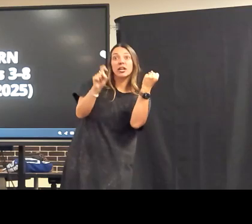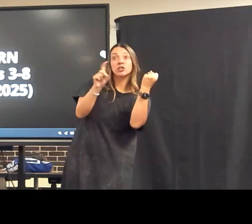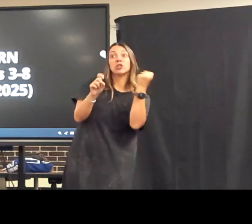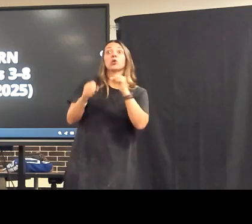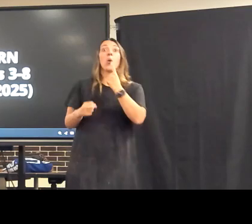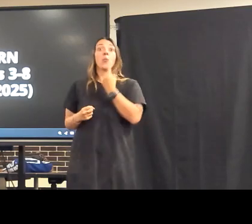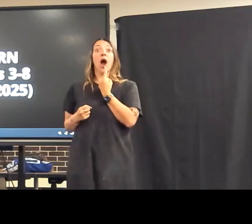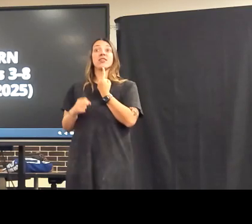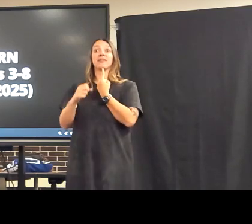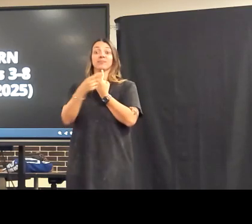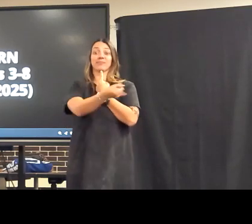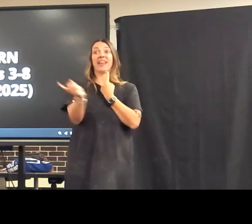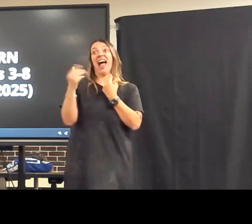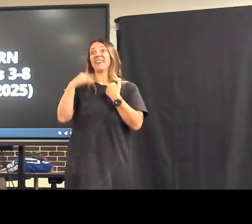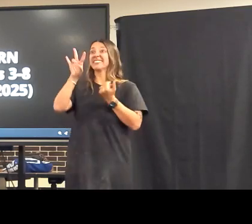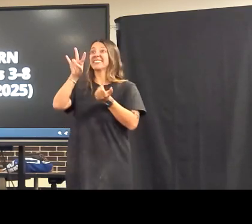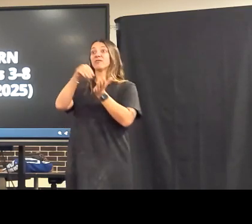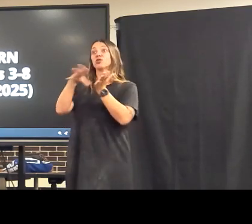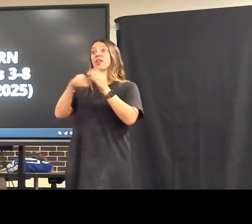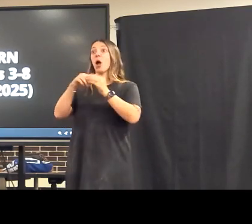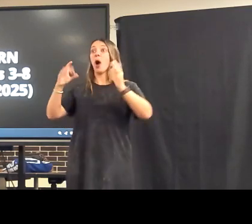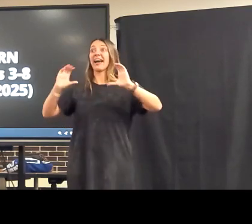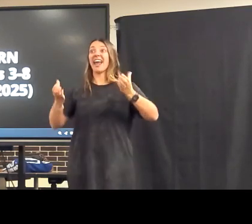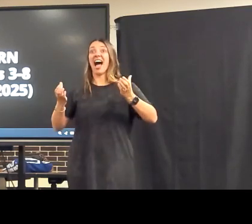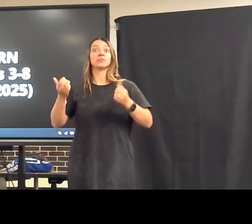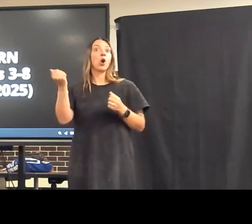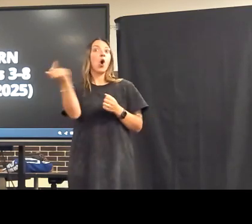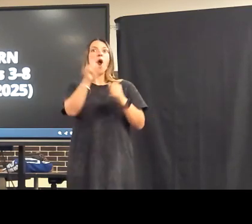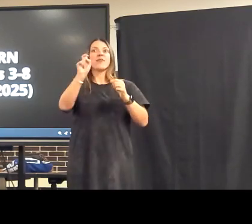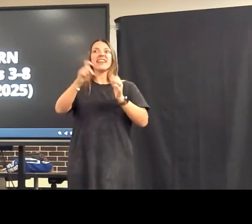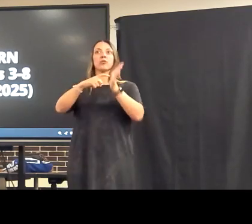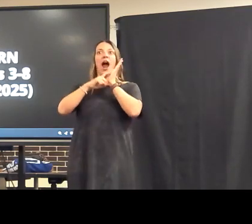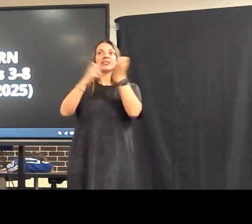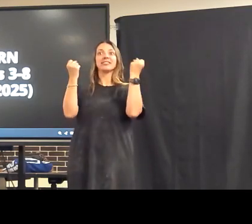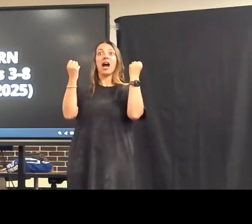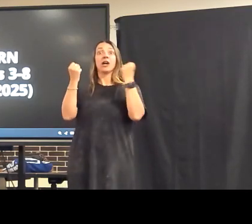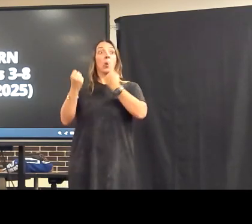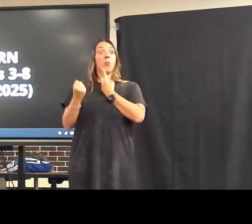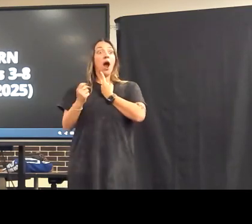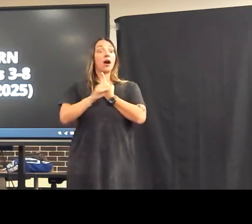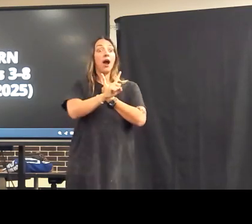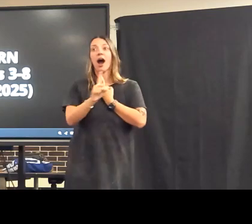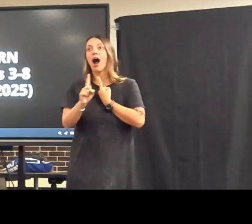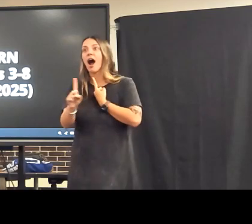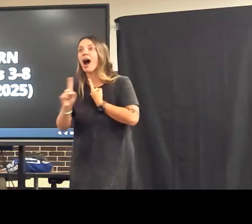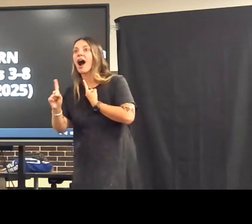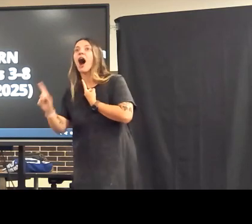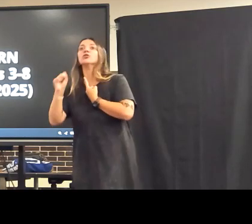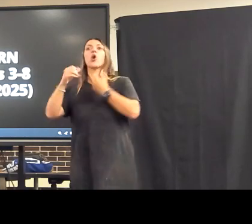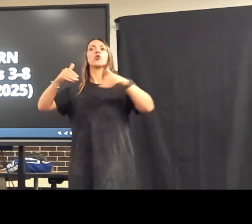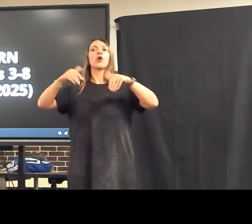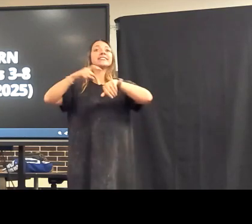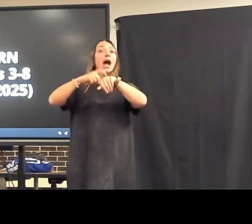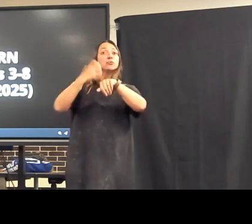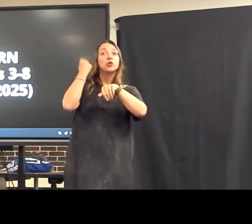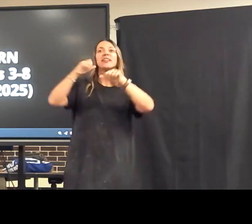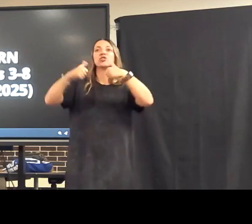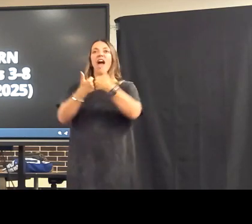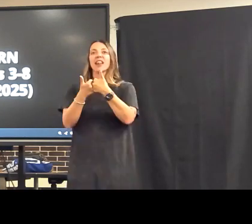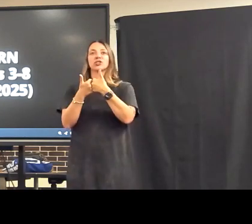Also, some teachers can sign the questions if they have 7 students in one class and they all require